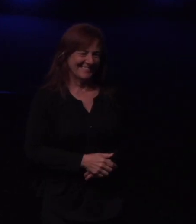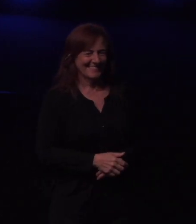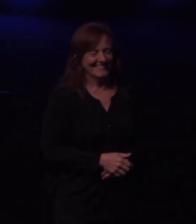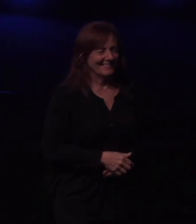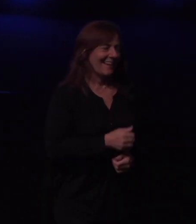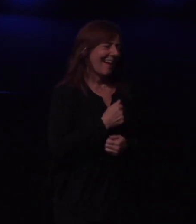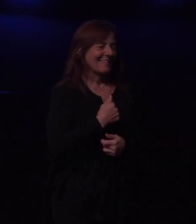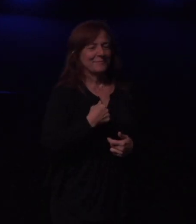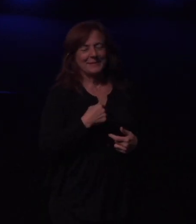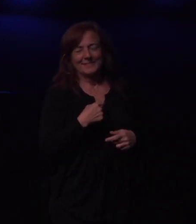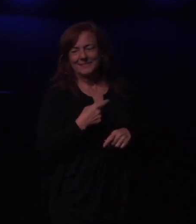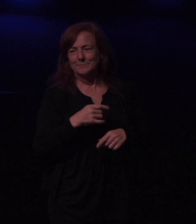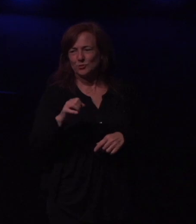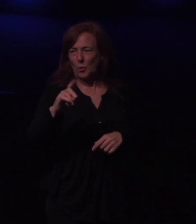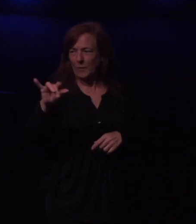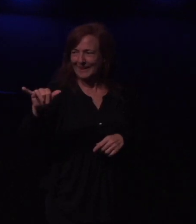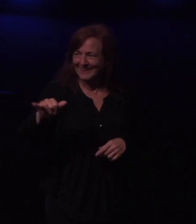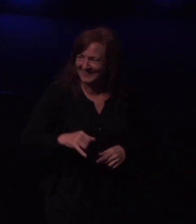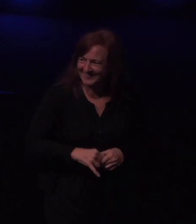I love me some Jody.